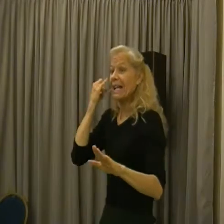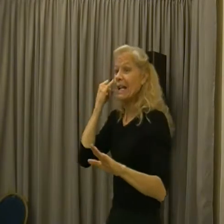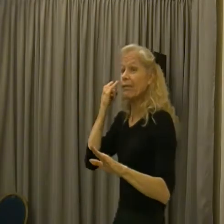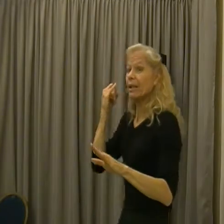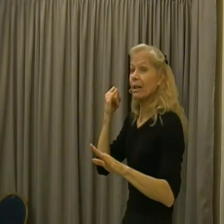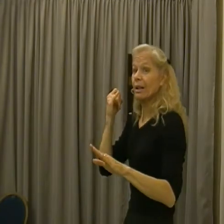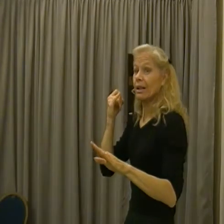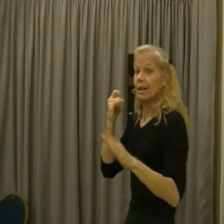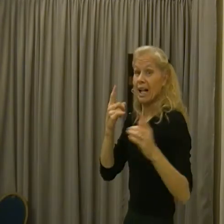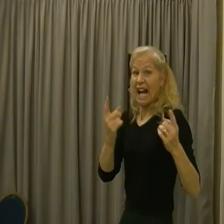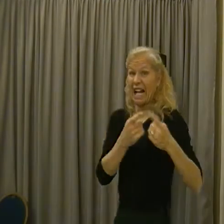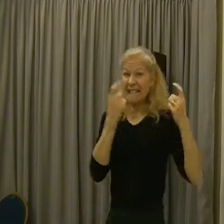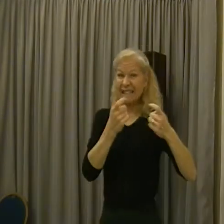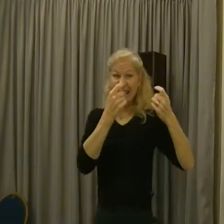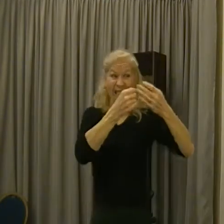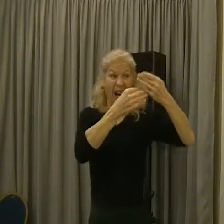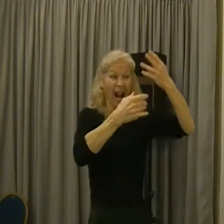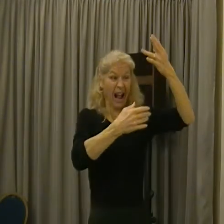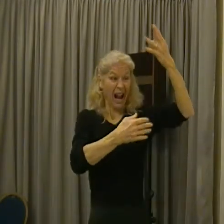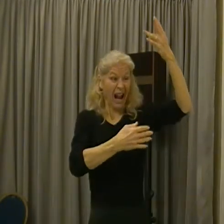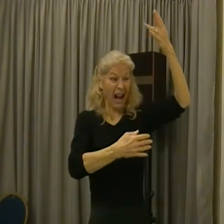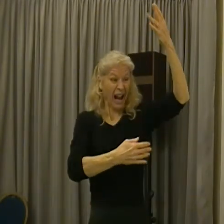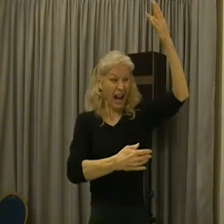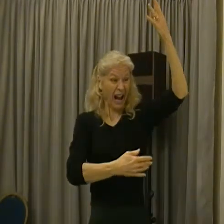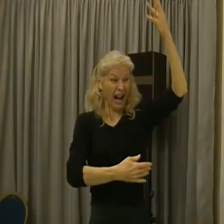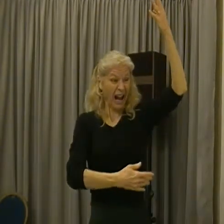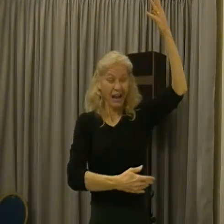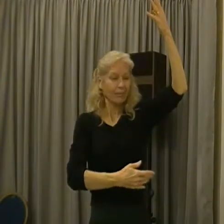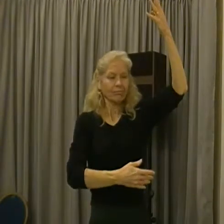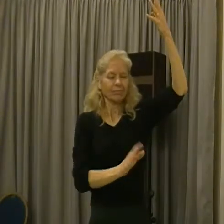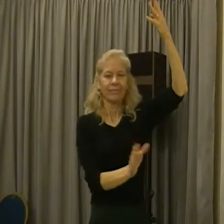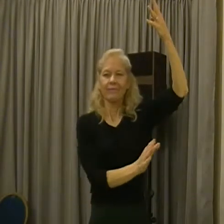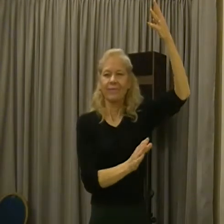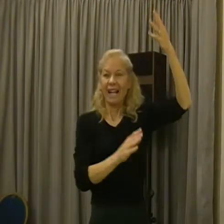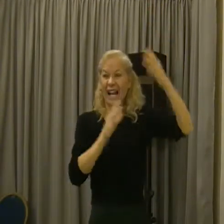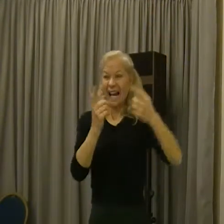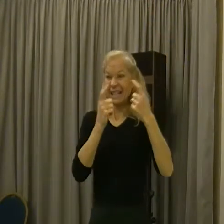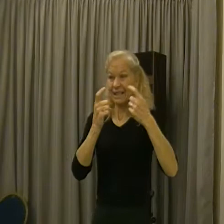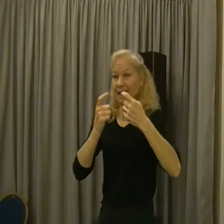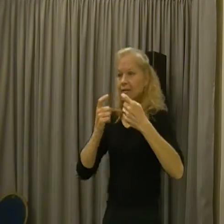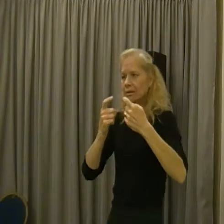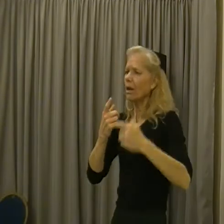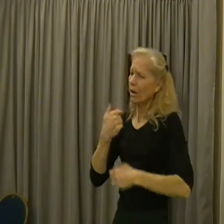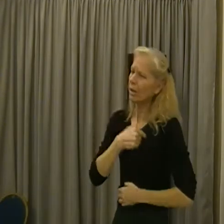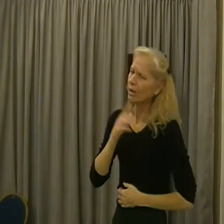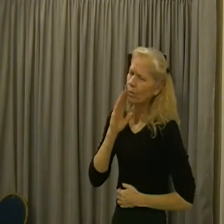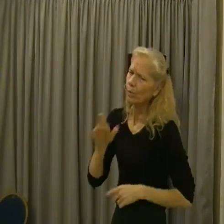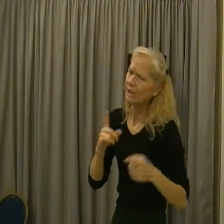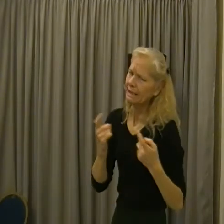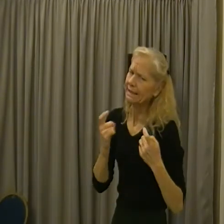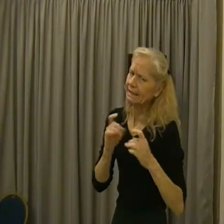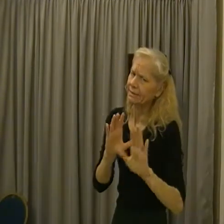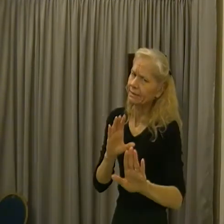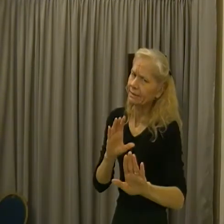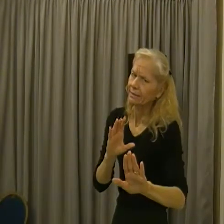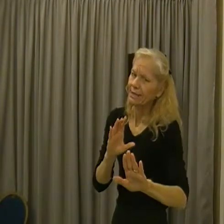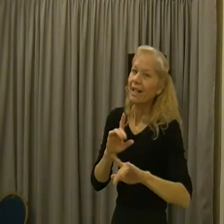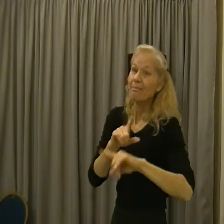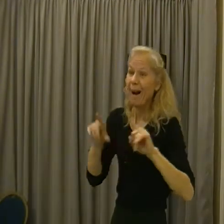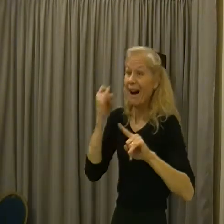Amen. 1 John 1:9. Keep that list short. And walk with God, what do we have? We have that peace that passes all